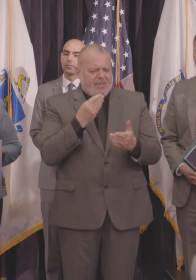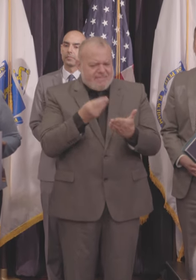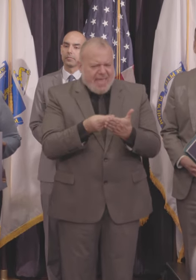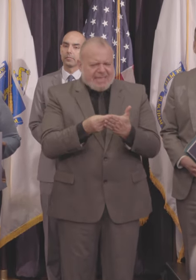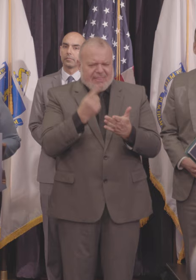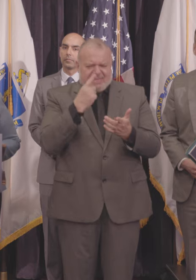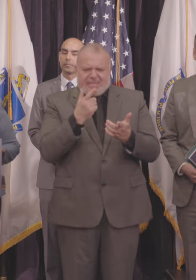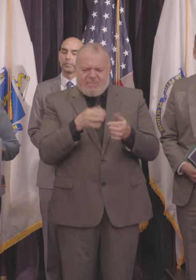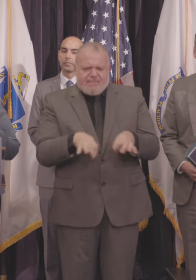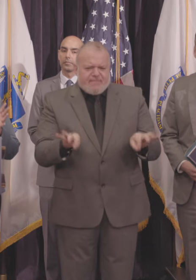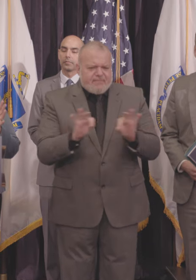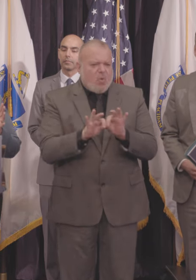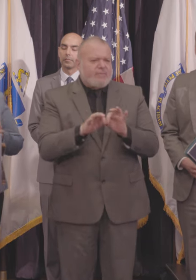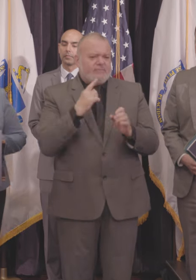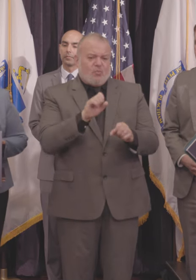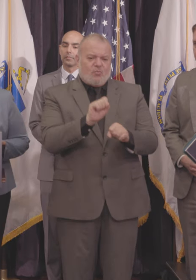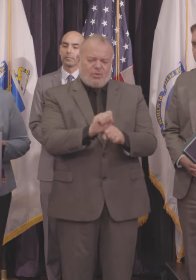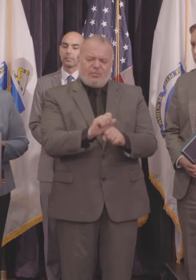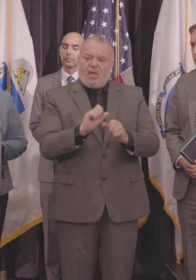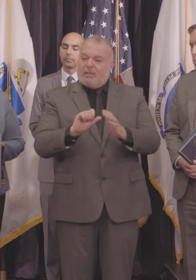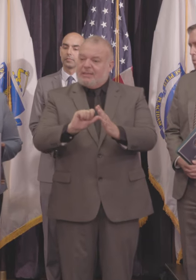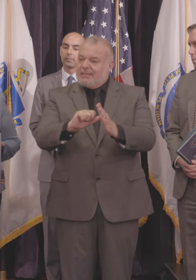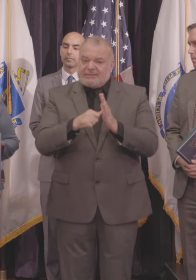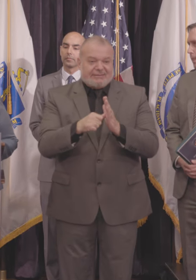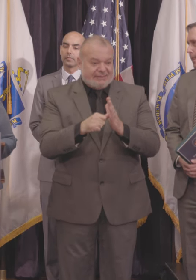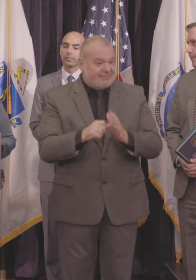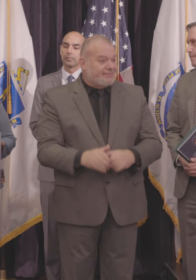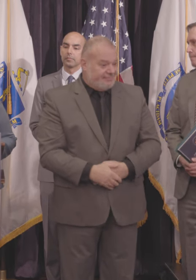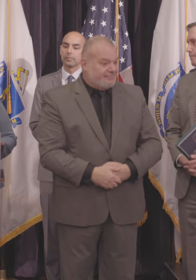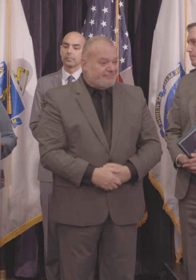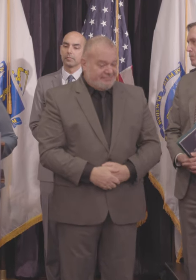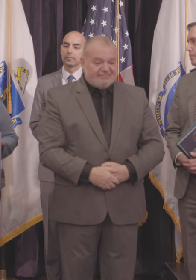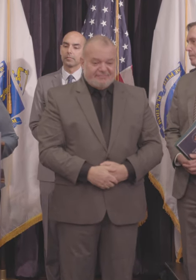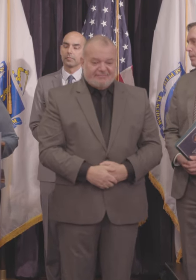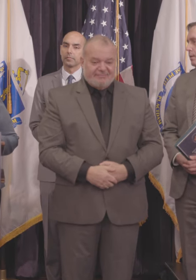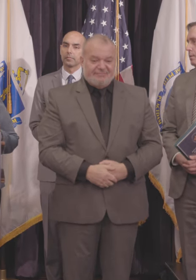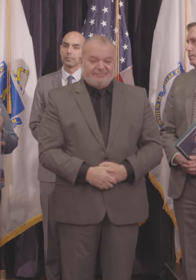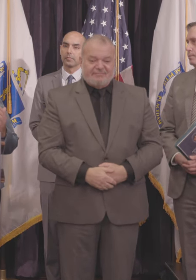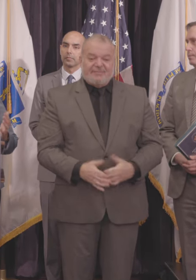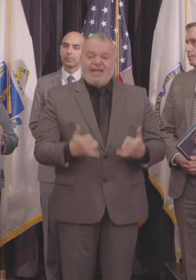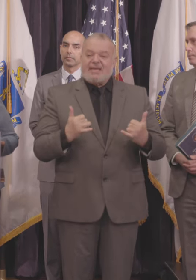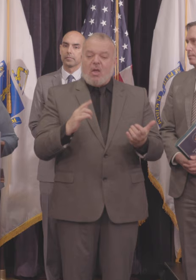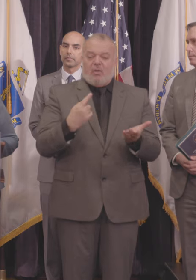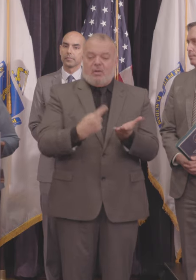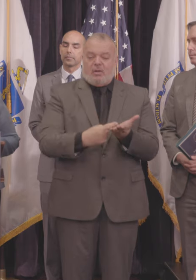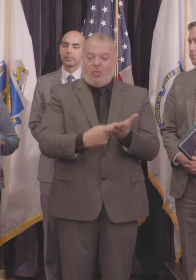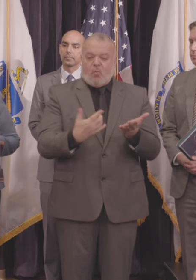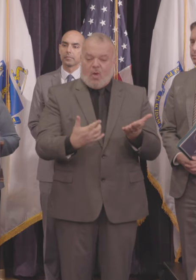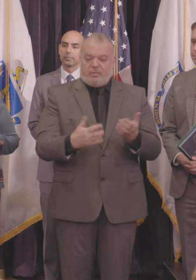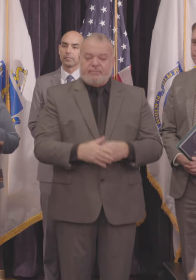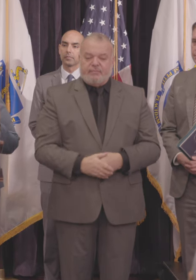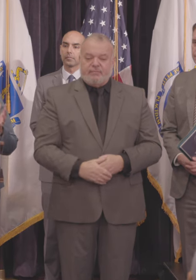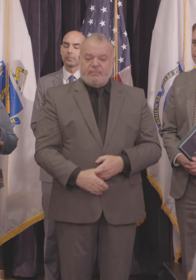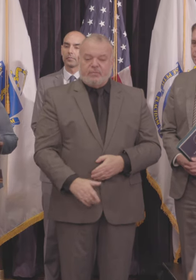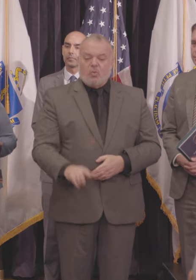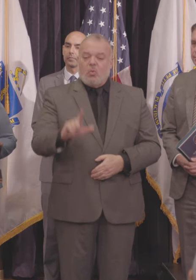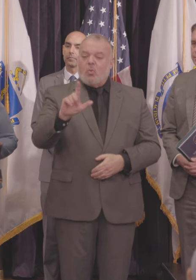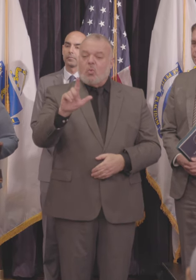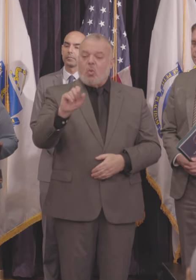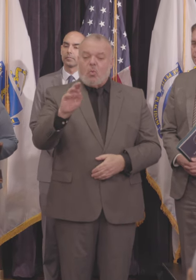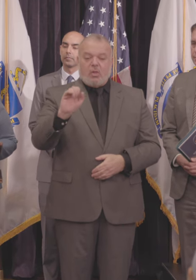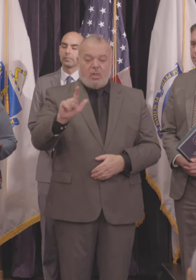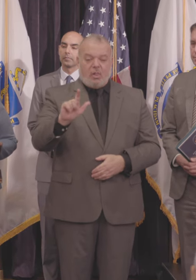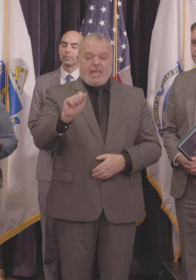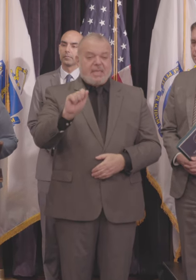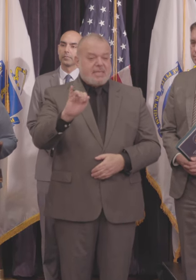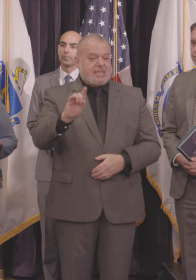for those residents. I want to focus a bit on the local aid process of this budget proposal. We're really proud of the budget that fully funds